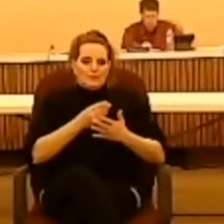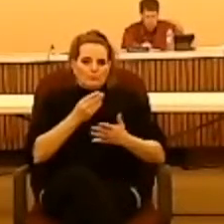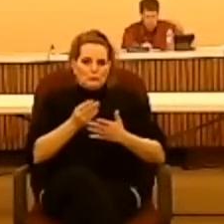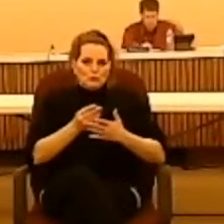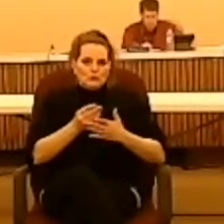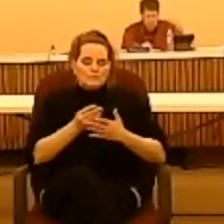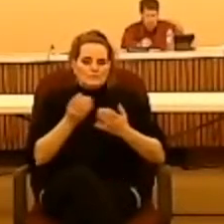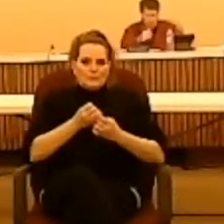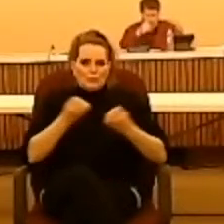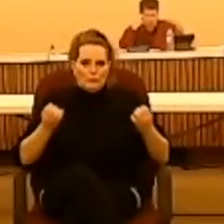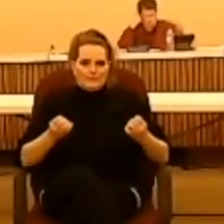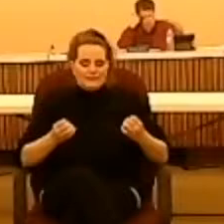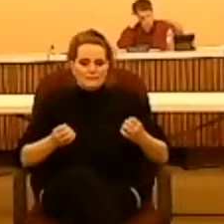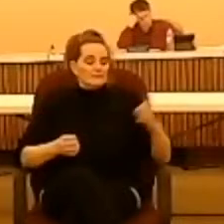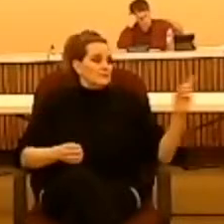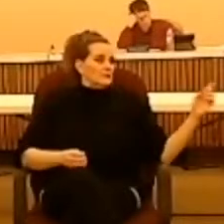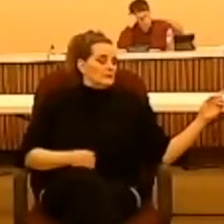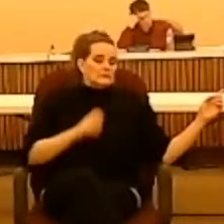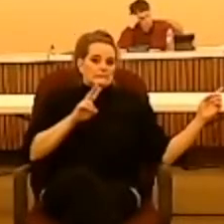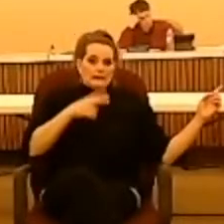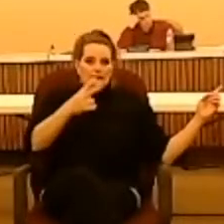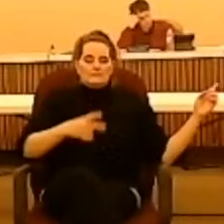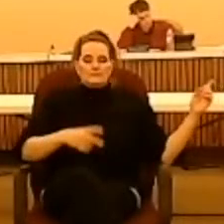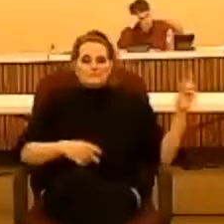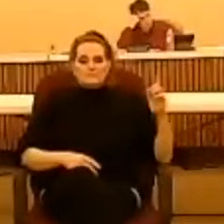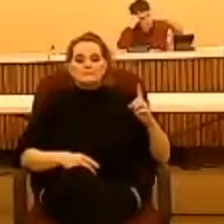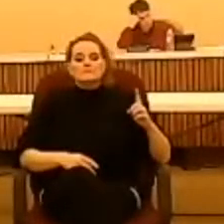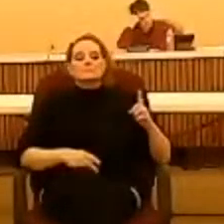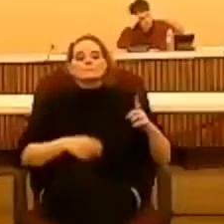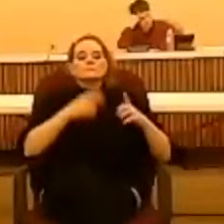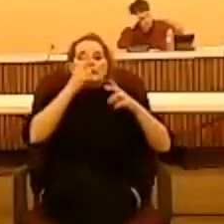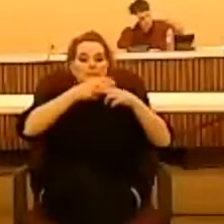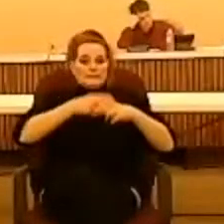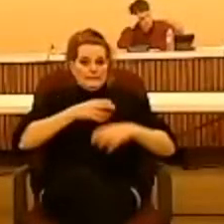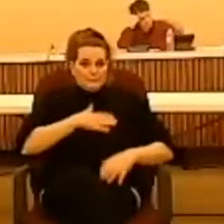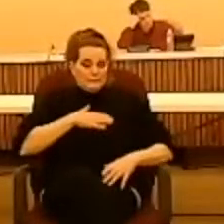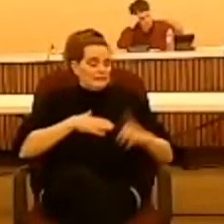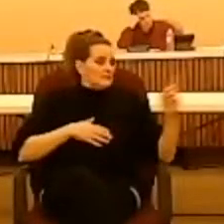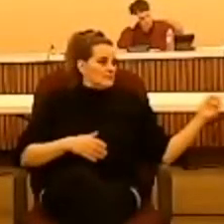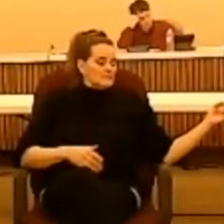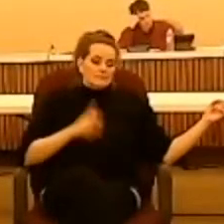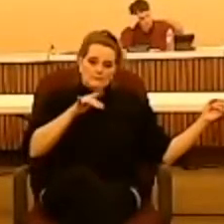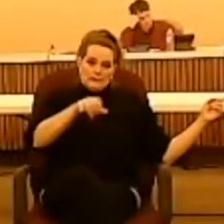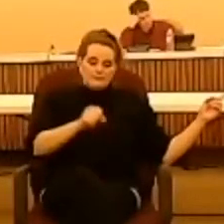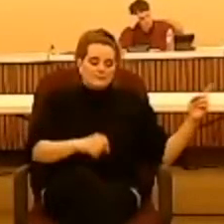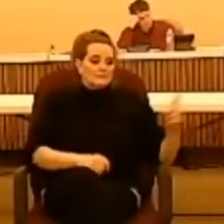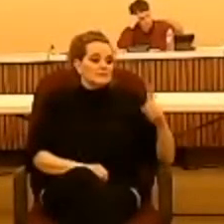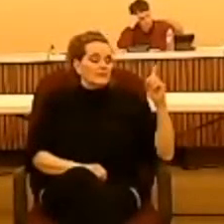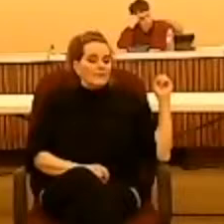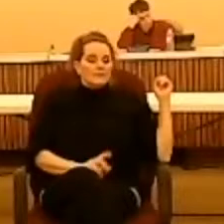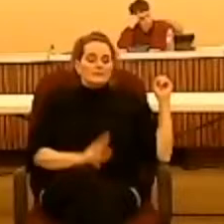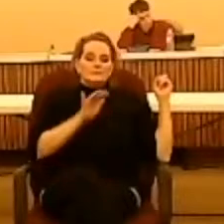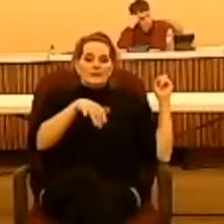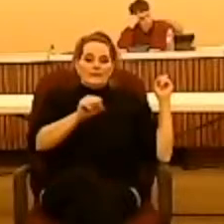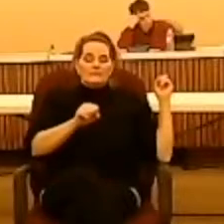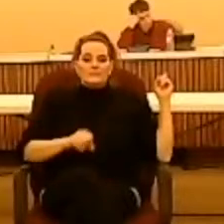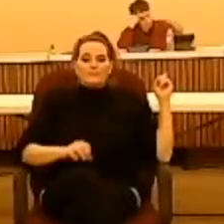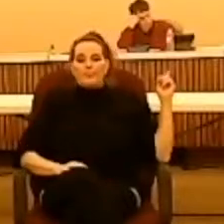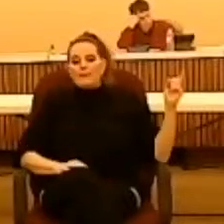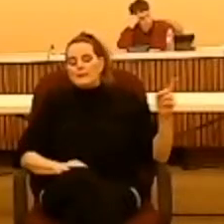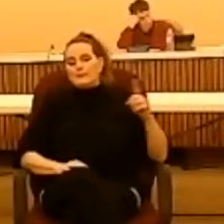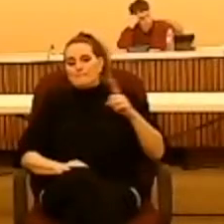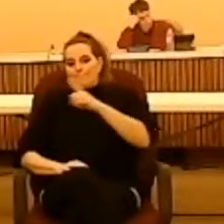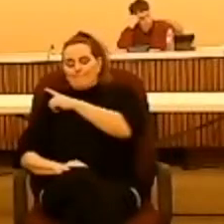Hearing none, please call the roll. Councilmember Barley, Aye. Councilmember Stafford, Aye.